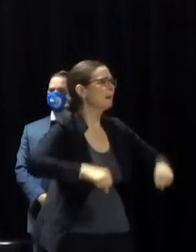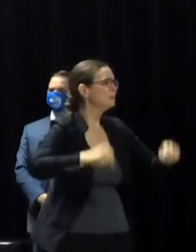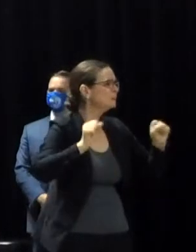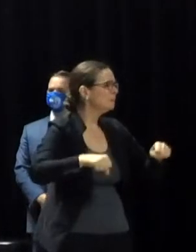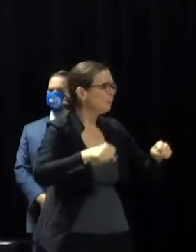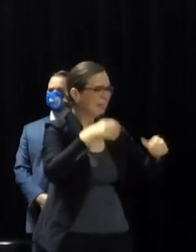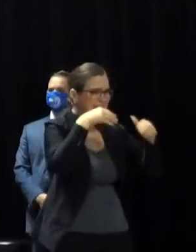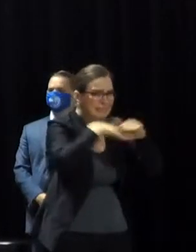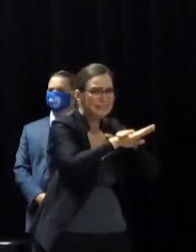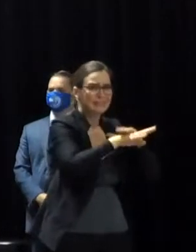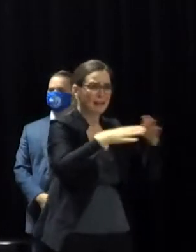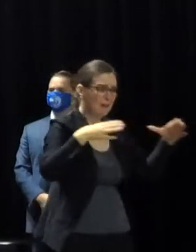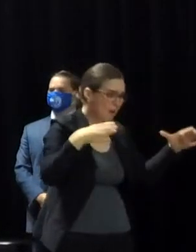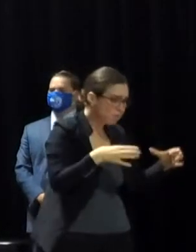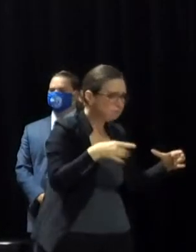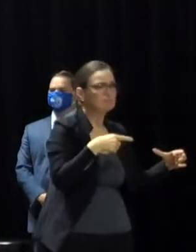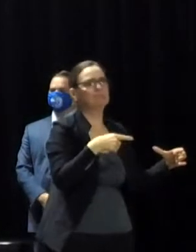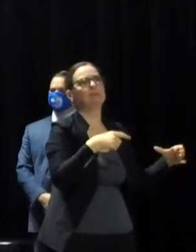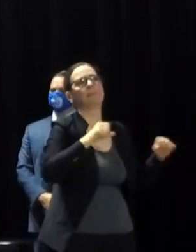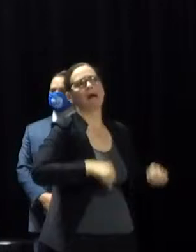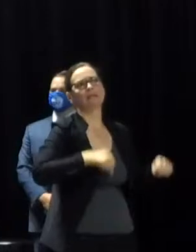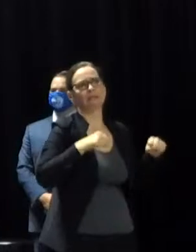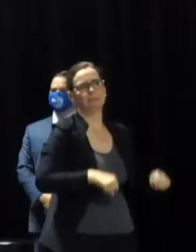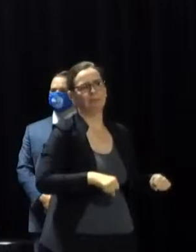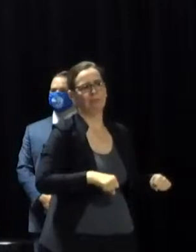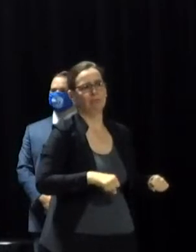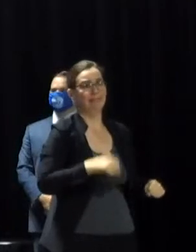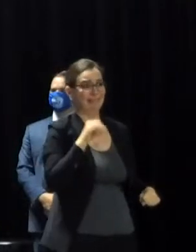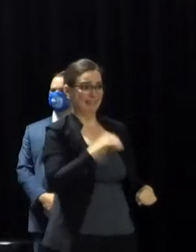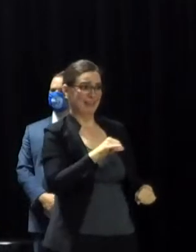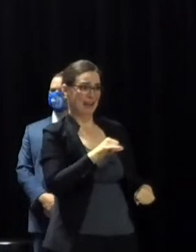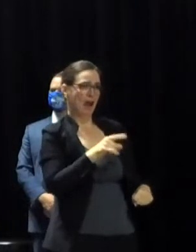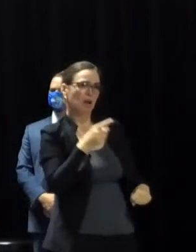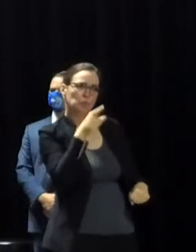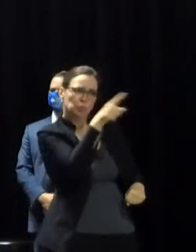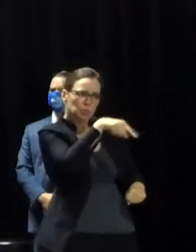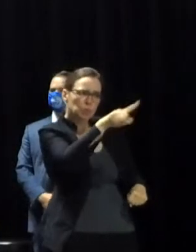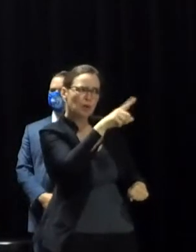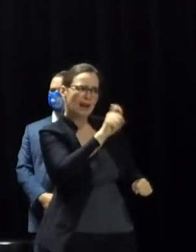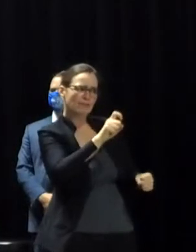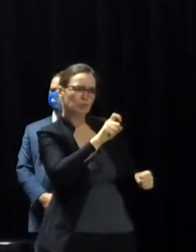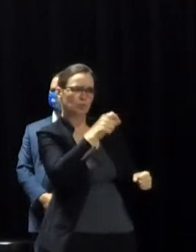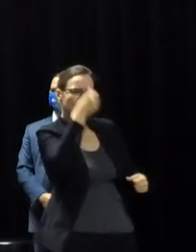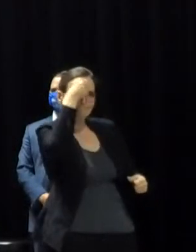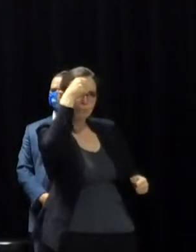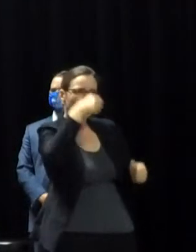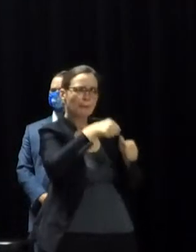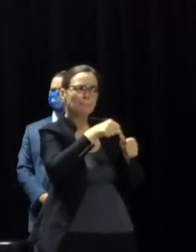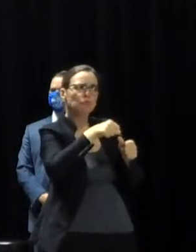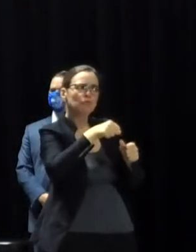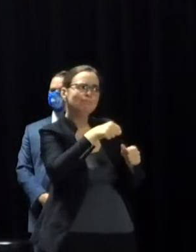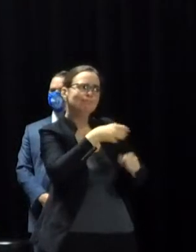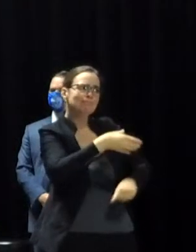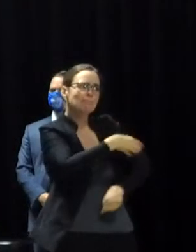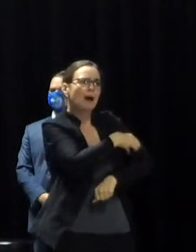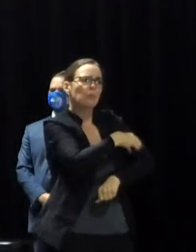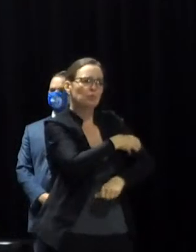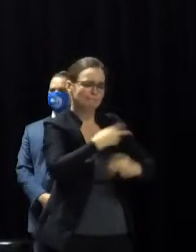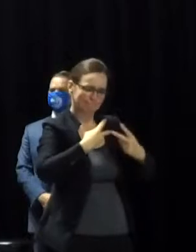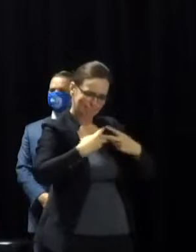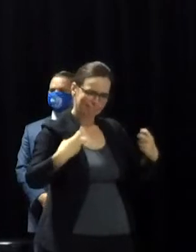that power is in people's hand. If people go and put the mask on, and if they keep the distance, and if